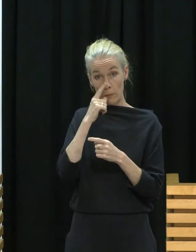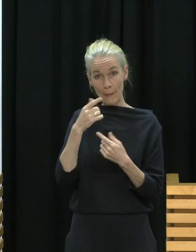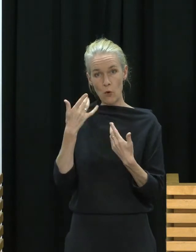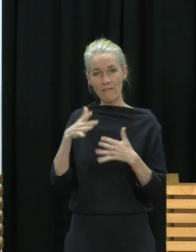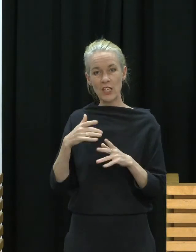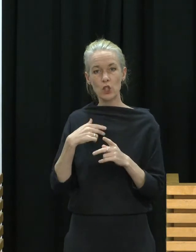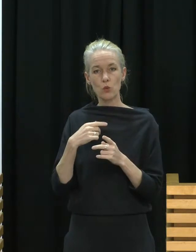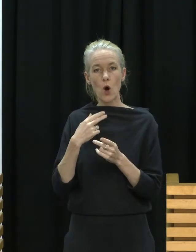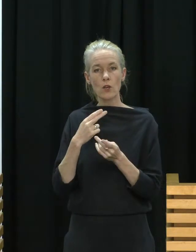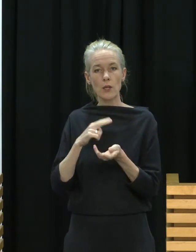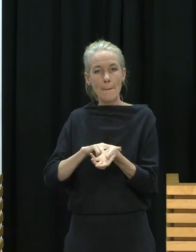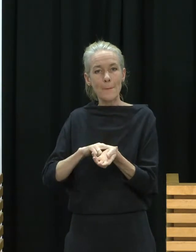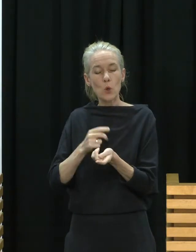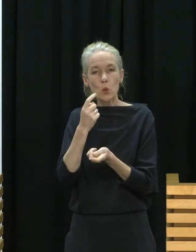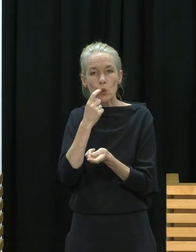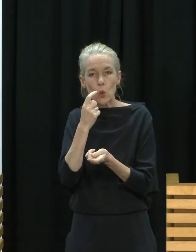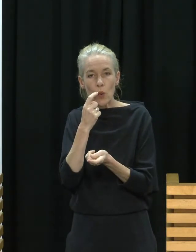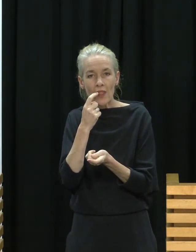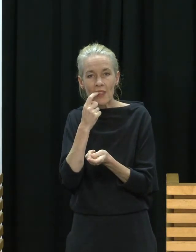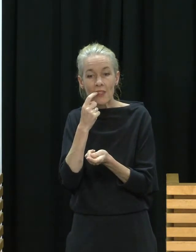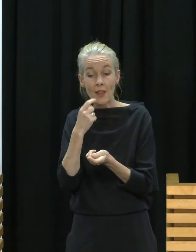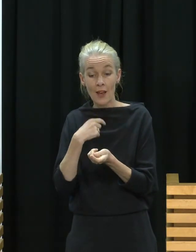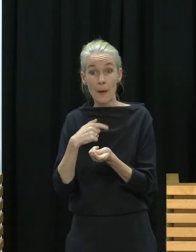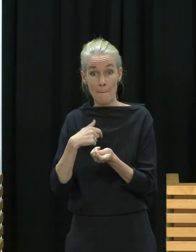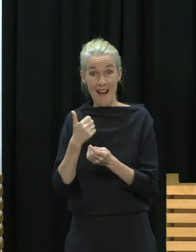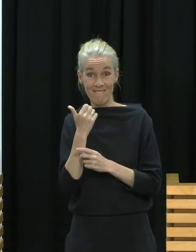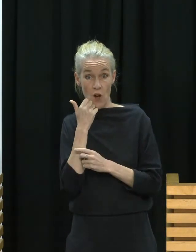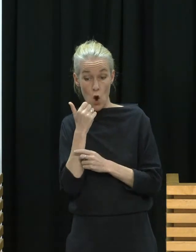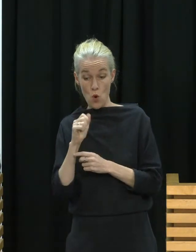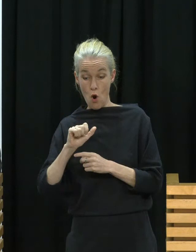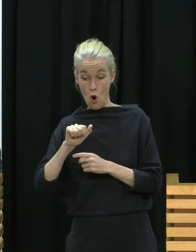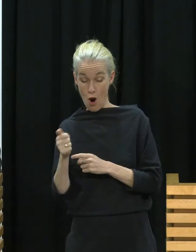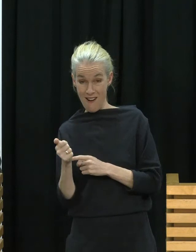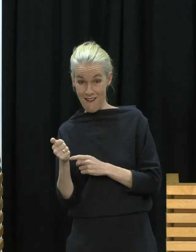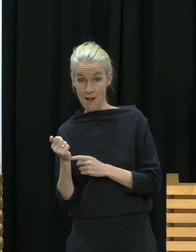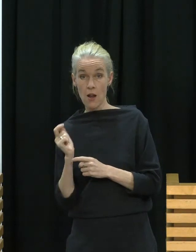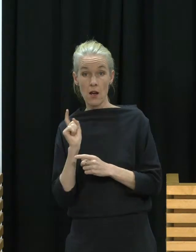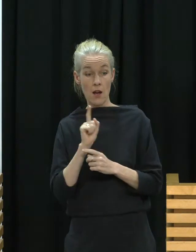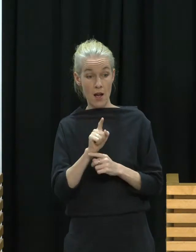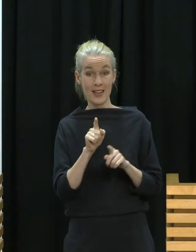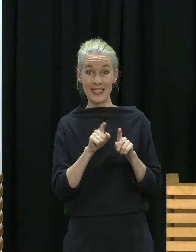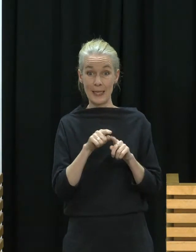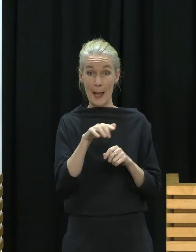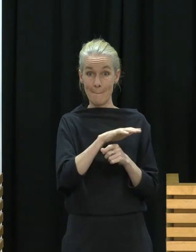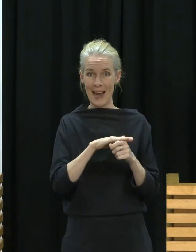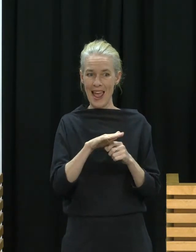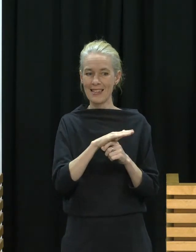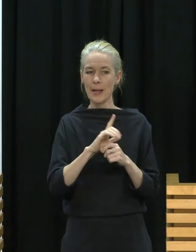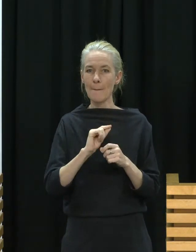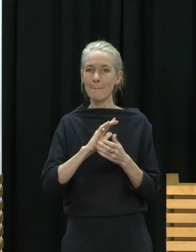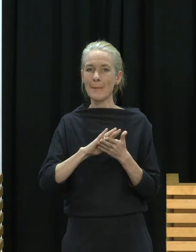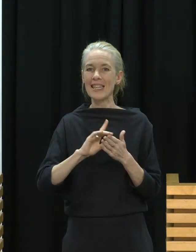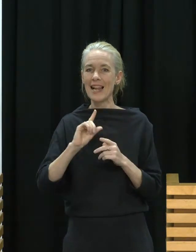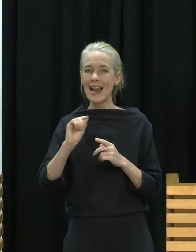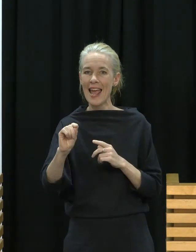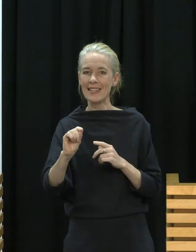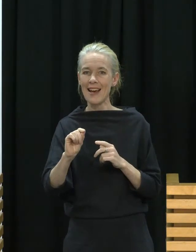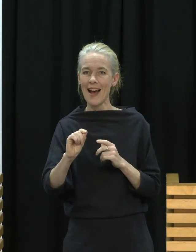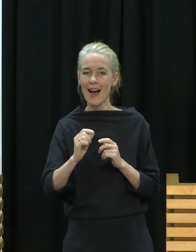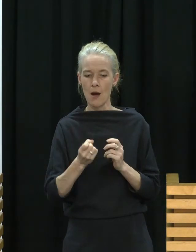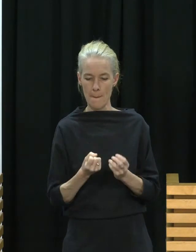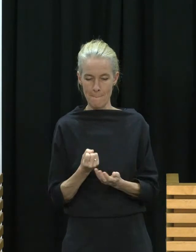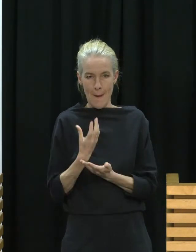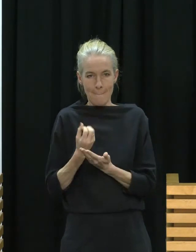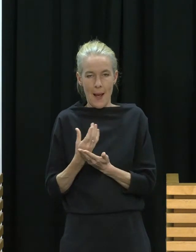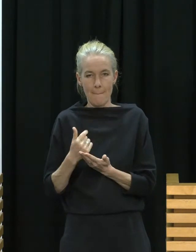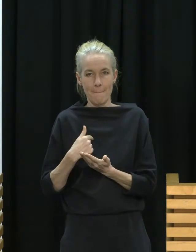proximity for a period of time. So we'll come back with the numbers. Come right up the back. What plans are in place in case a case does come up? Because it might not